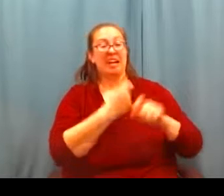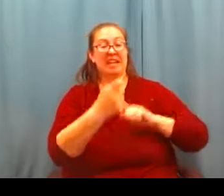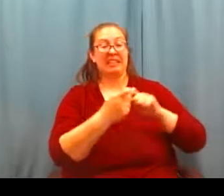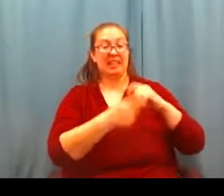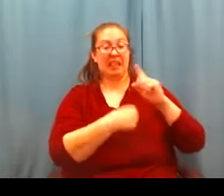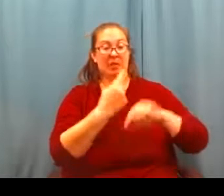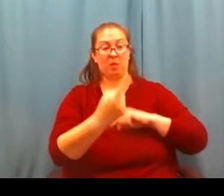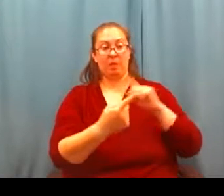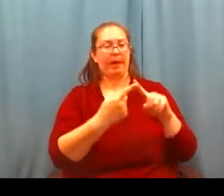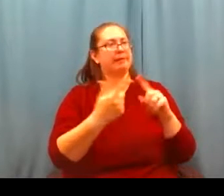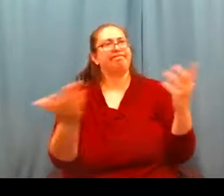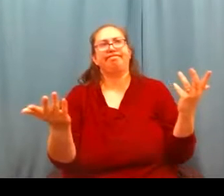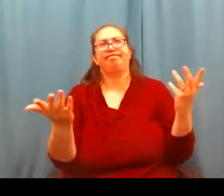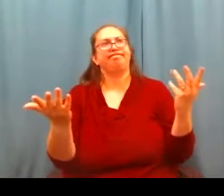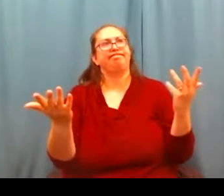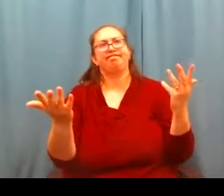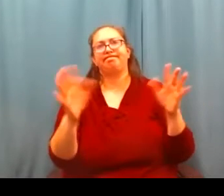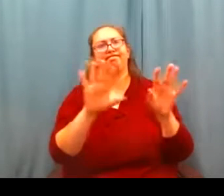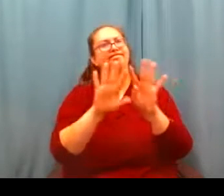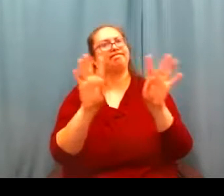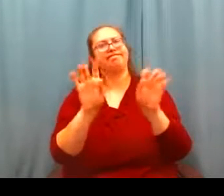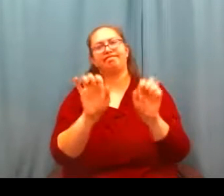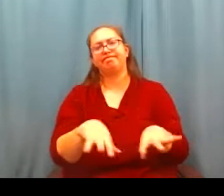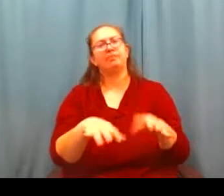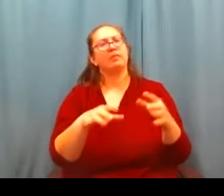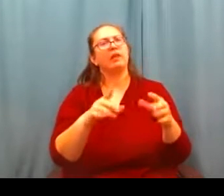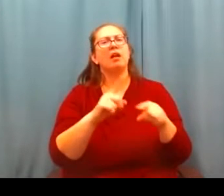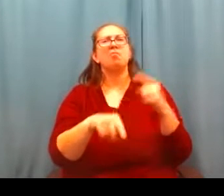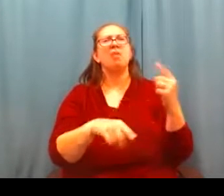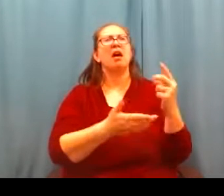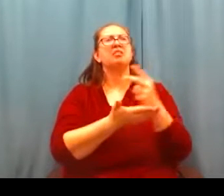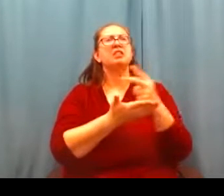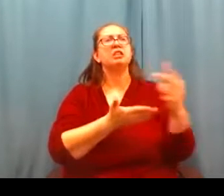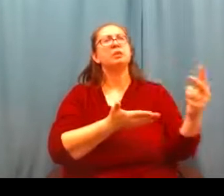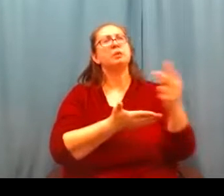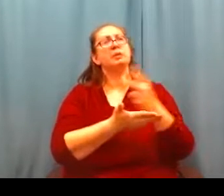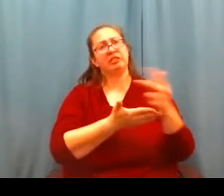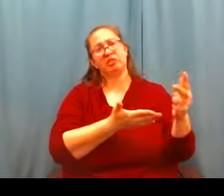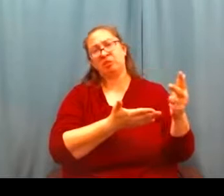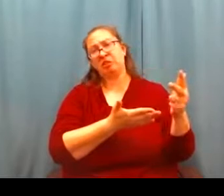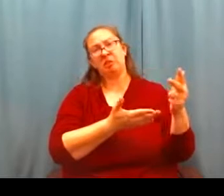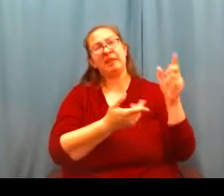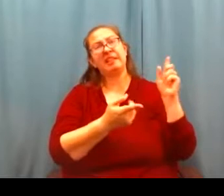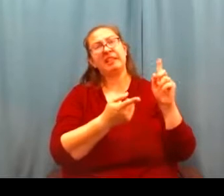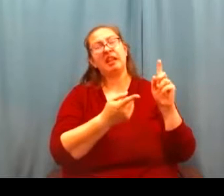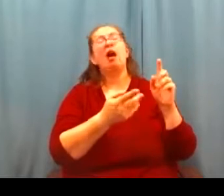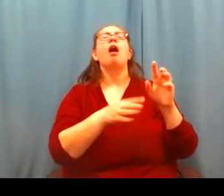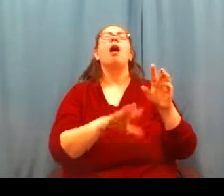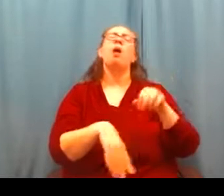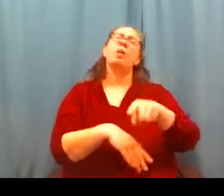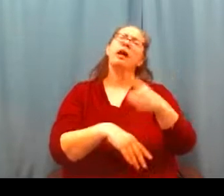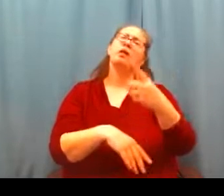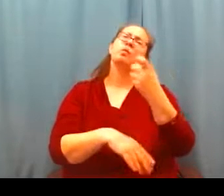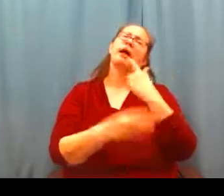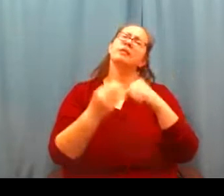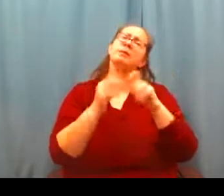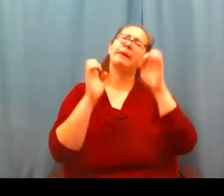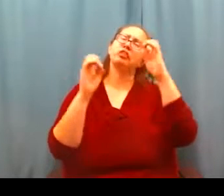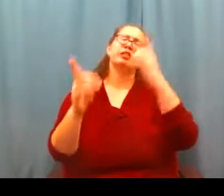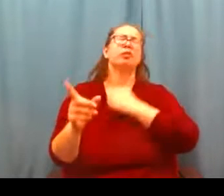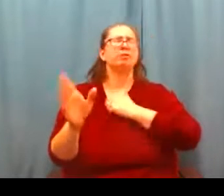but it'll be a couple, 2-3 weeks yet. Oh, and you asked about education. I'm